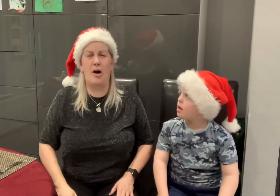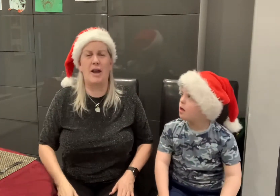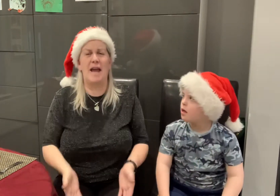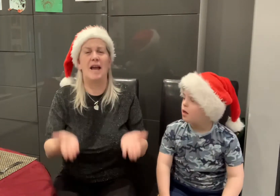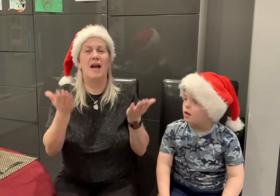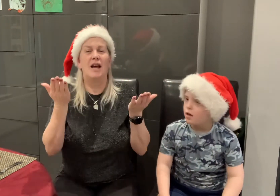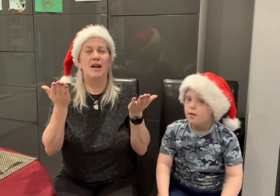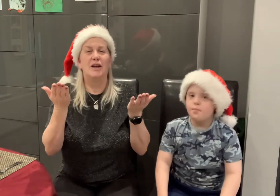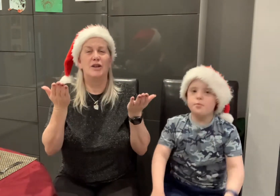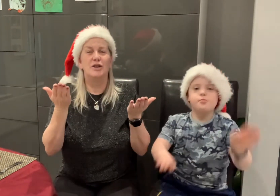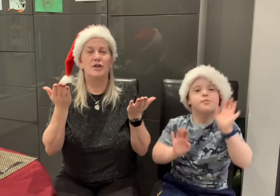Okay. Boom.